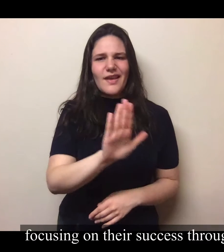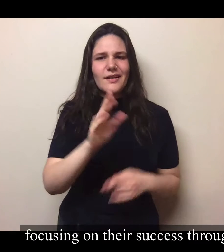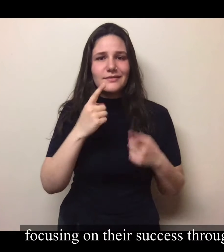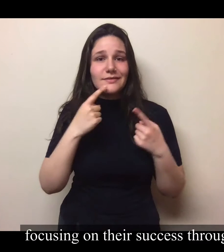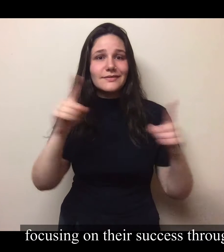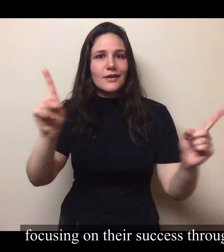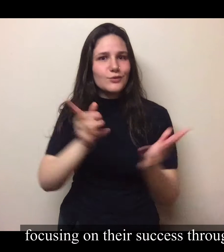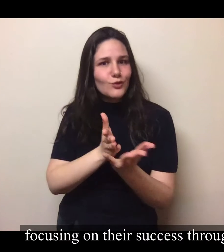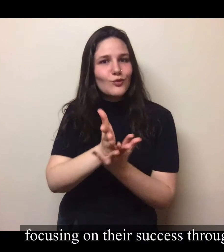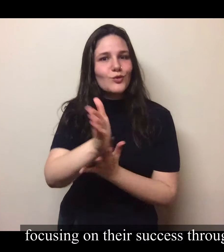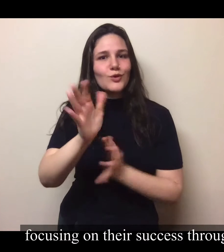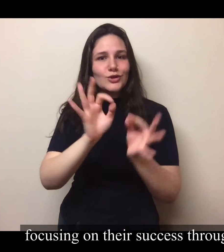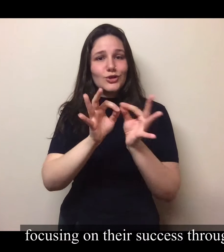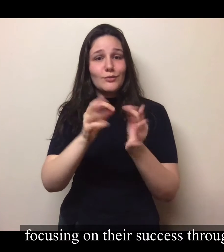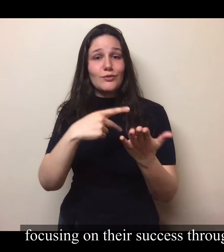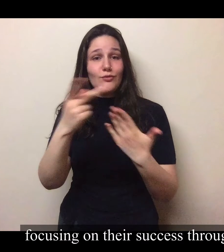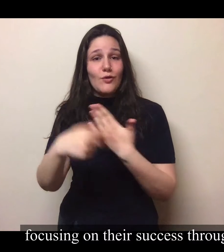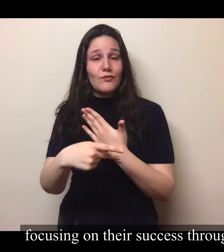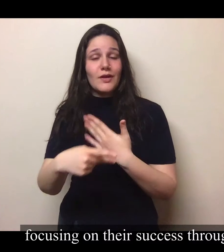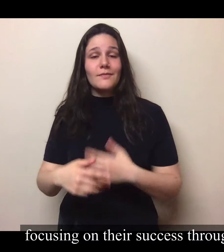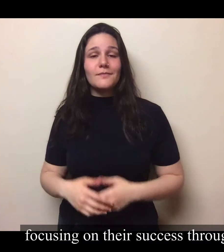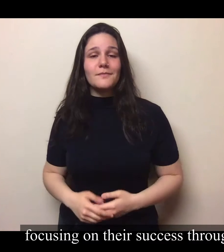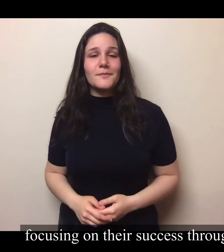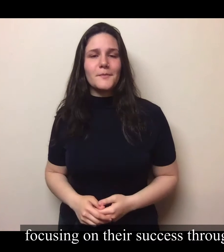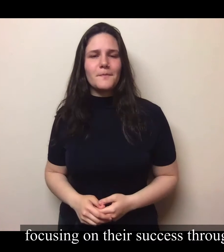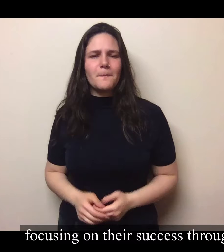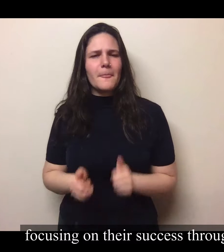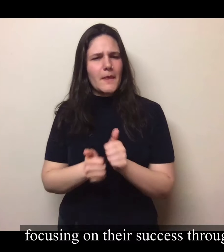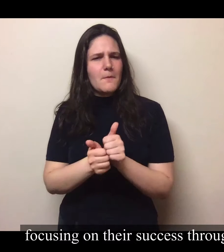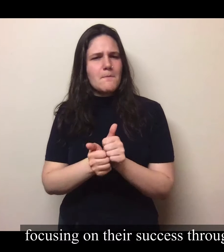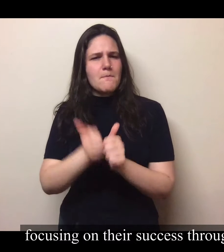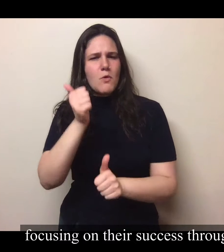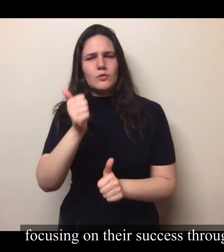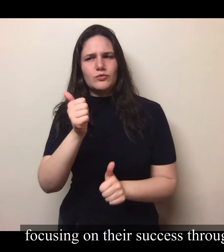focusing on their success throughout their interpreting program.